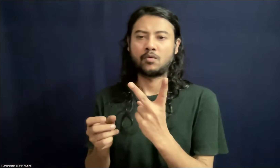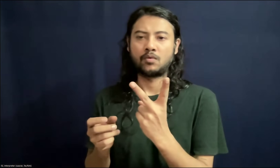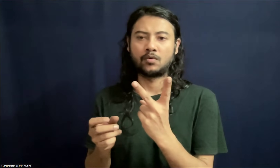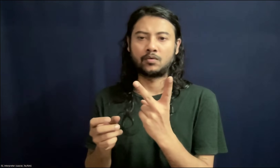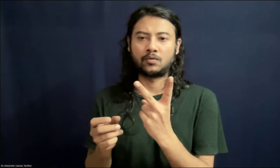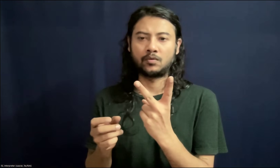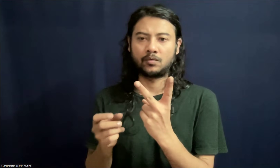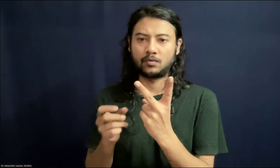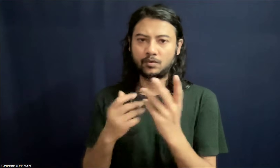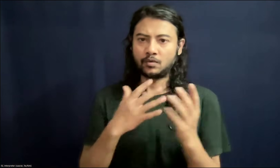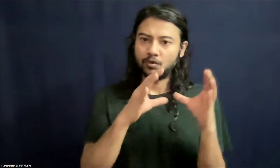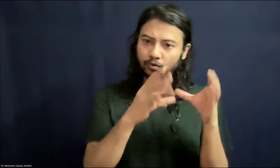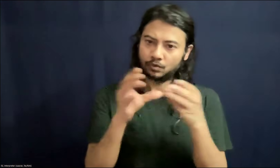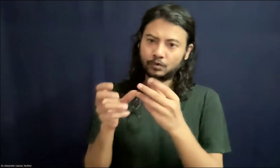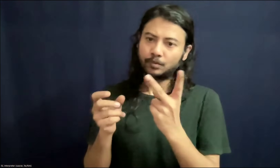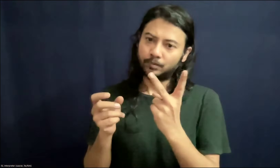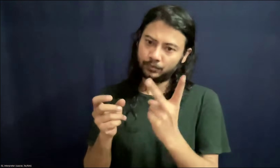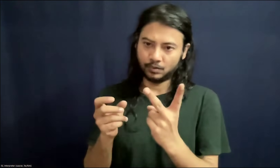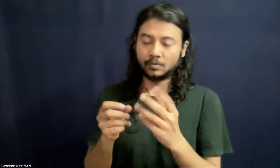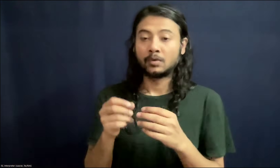in Sanskrit.